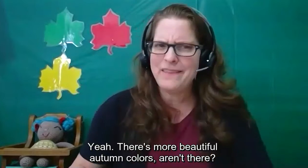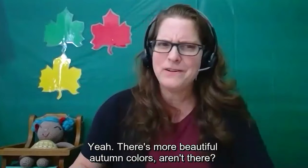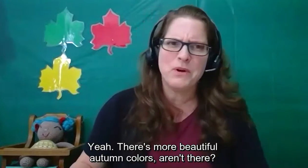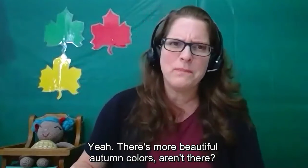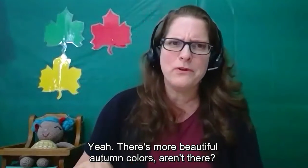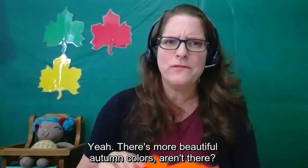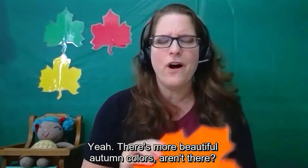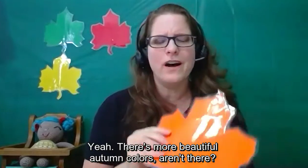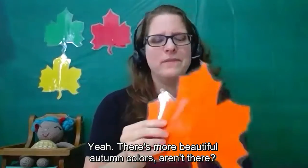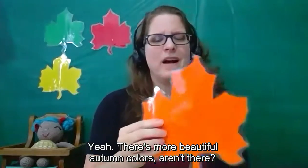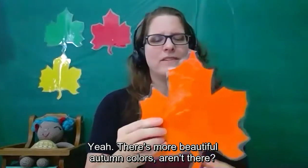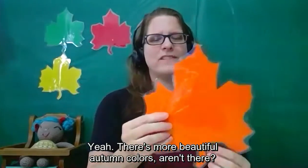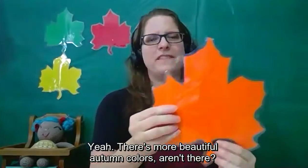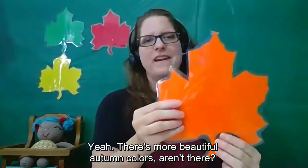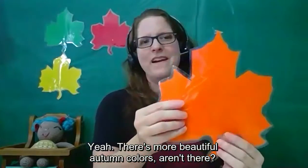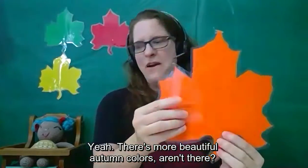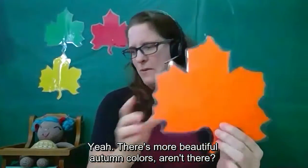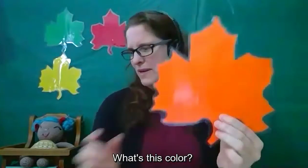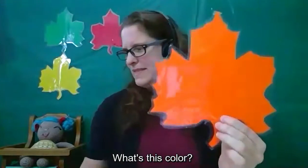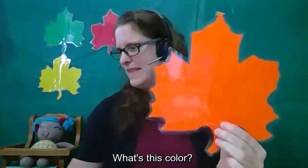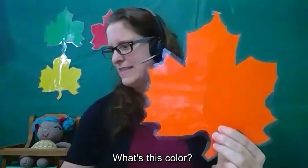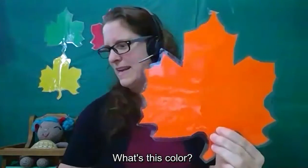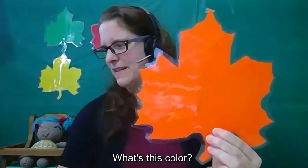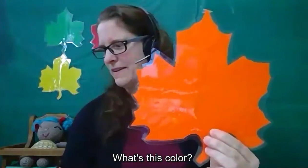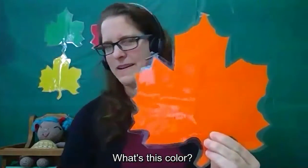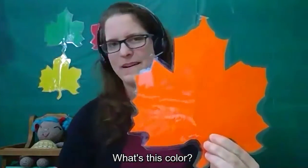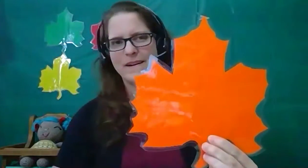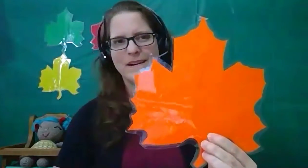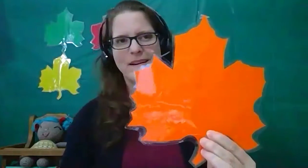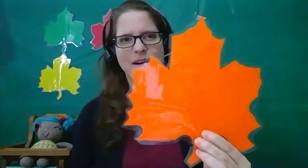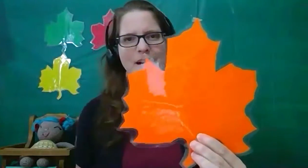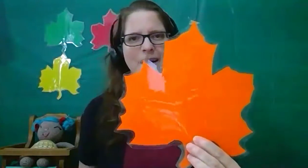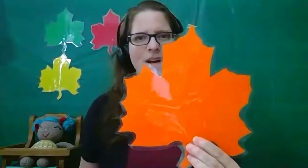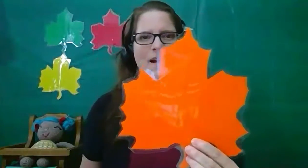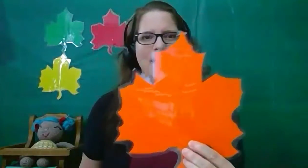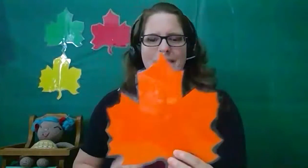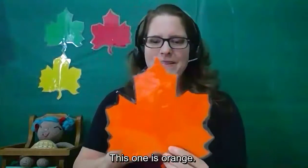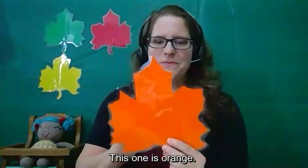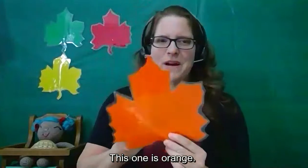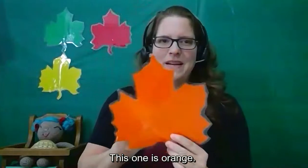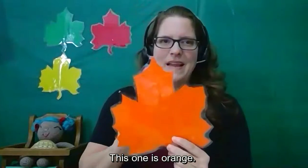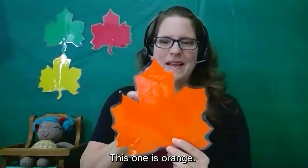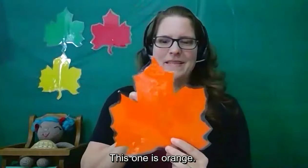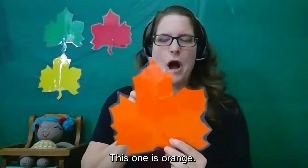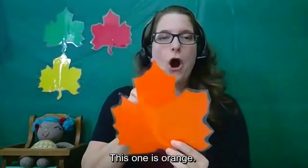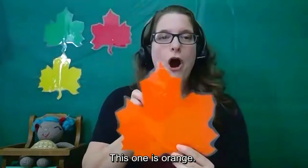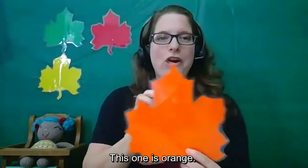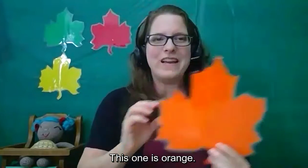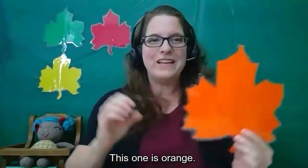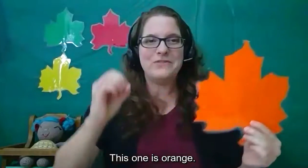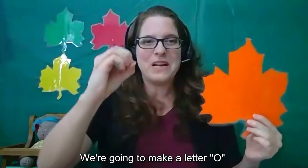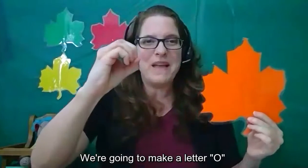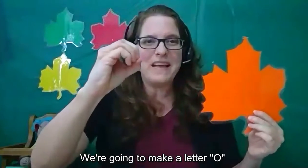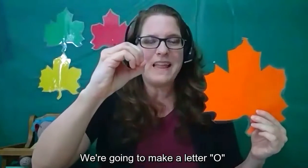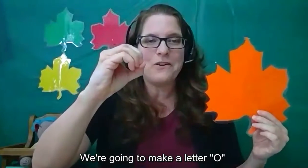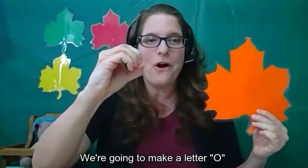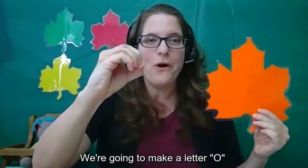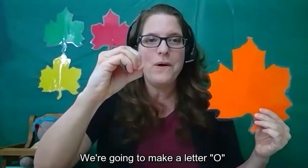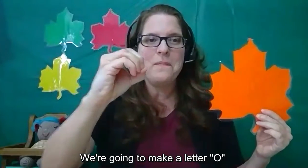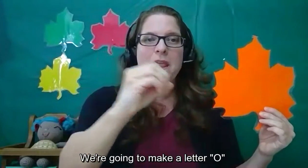more beautiful autumn colors, aren't there? What's this color? This one is orange. We're going to make a letter O,